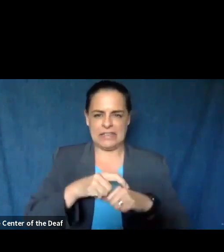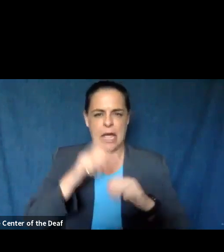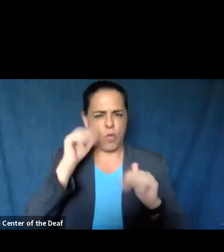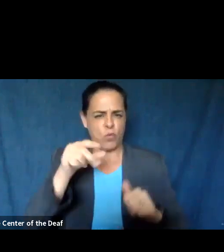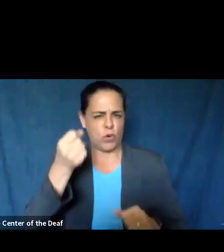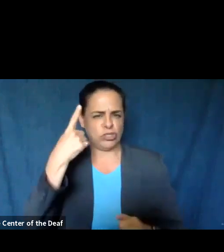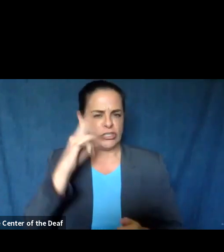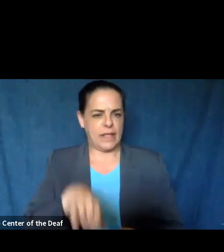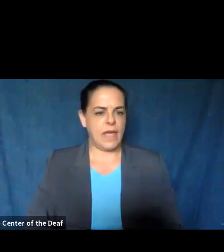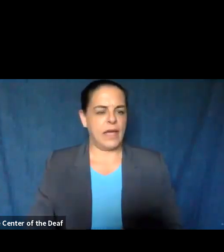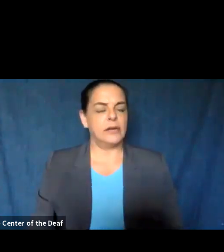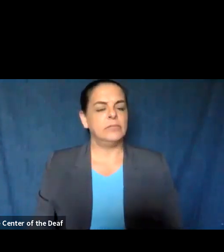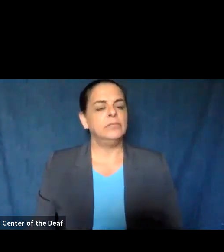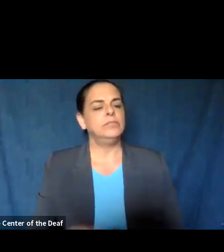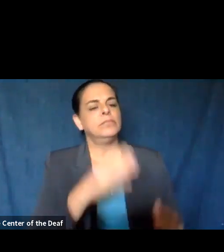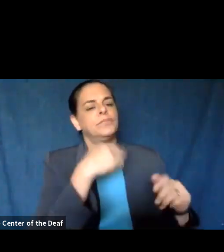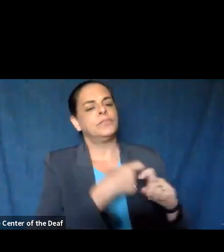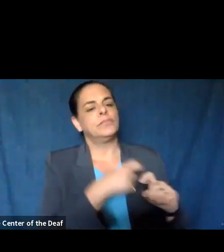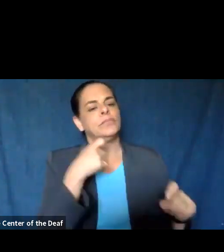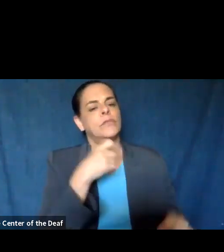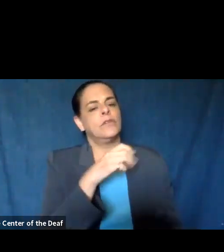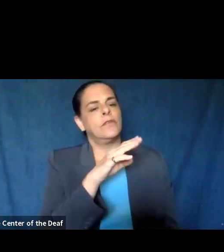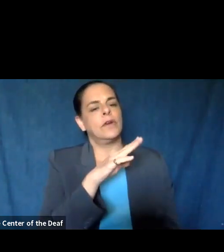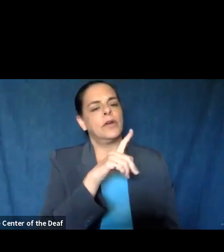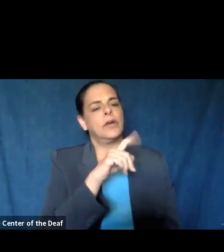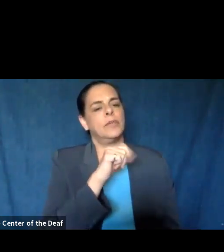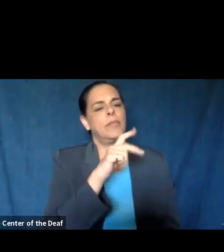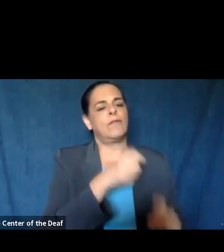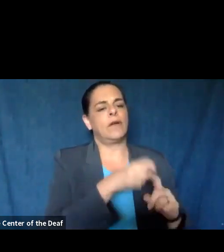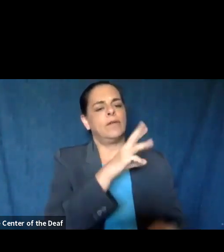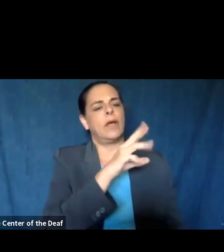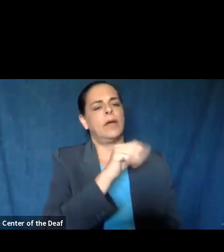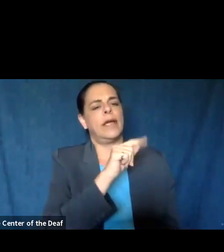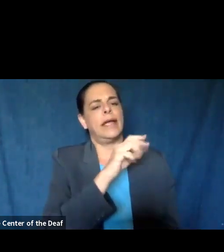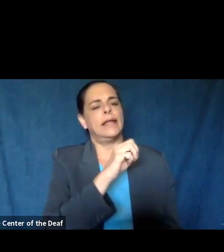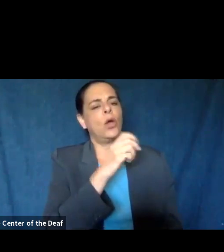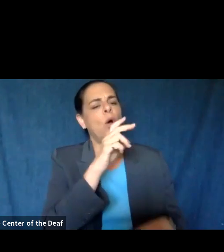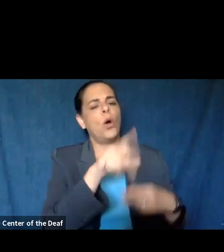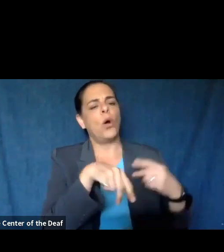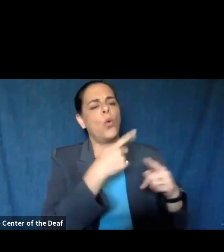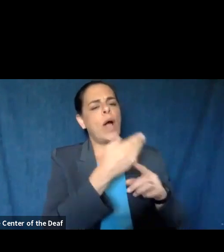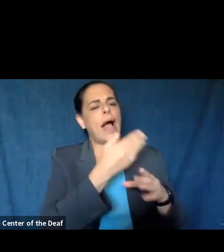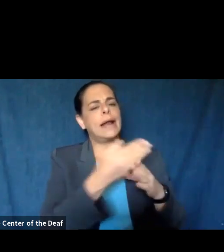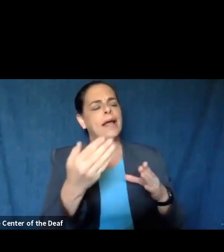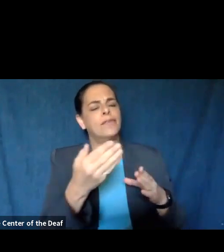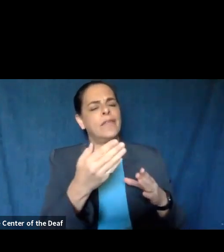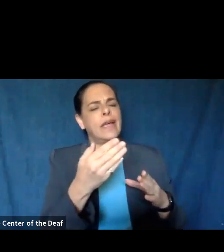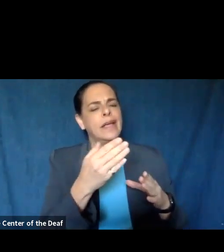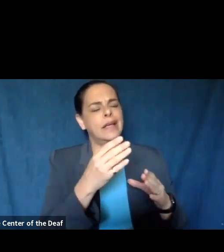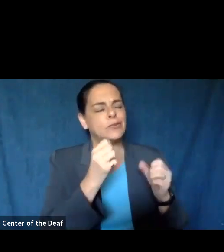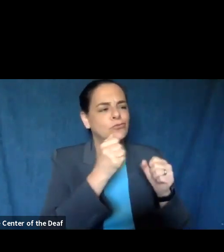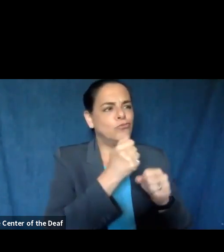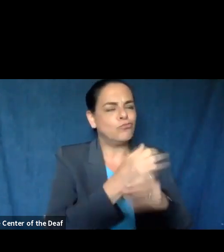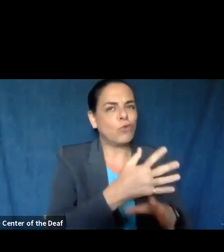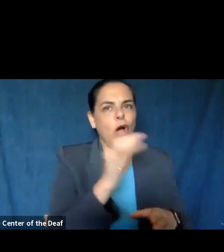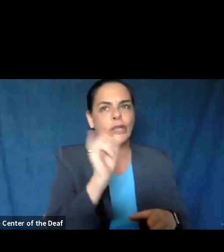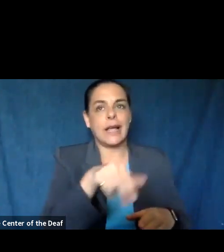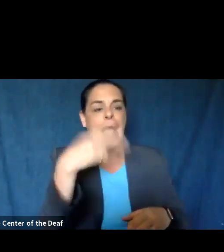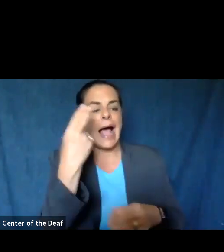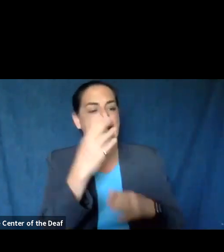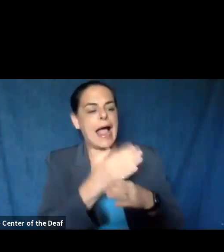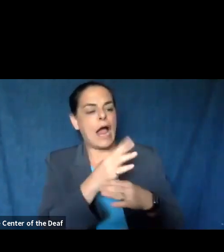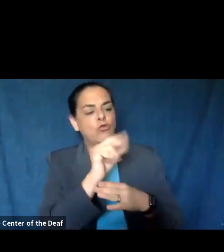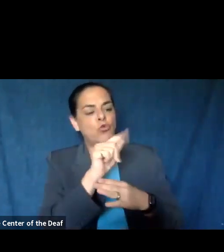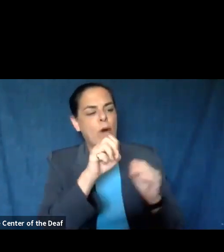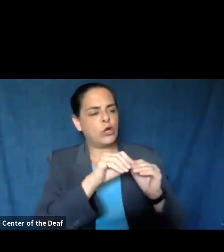understandable. Blake with WATE, what factors contribute to a state having a high average rate of spreading the